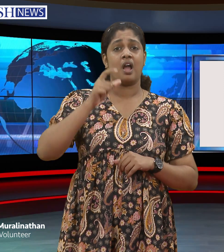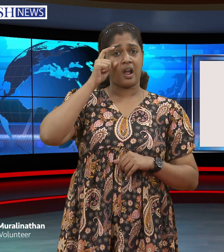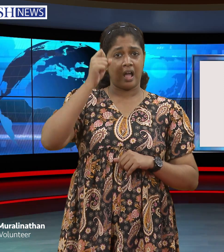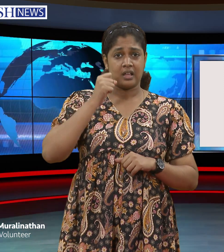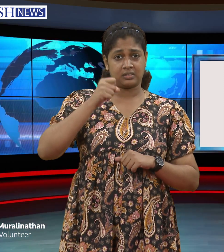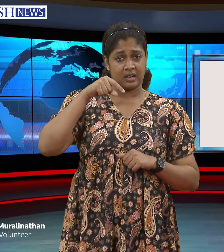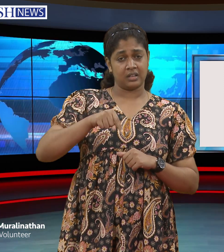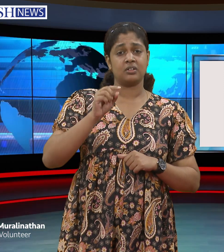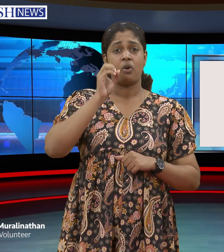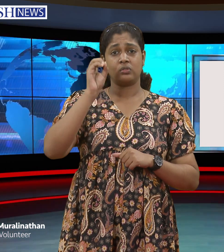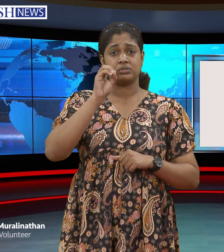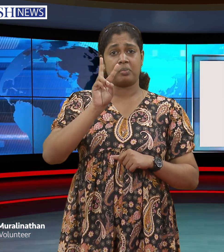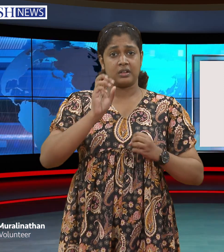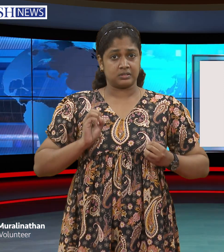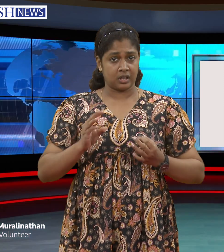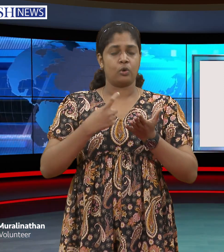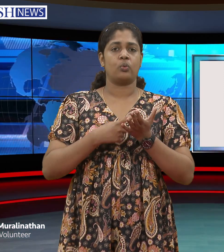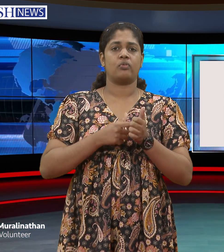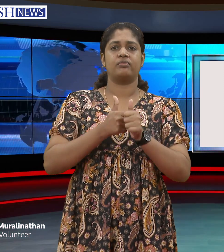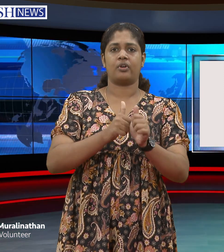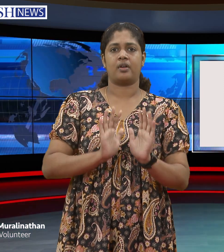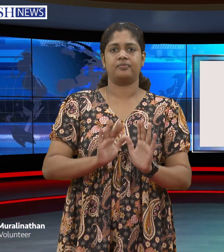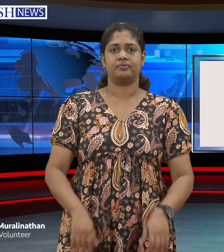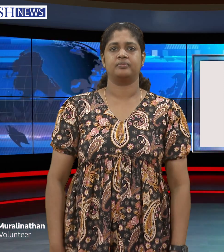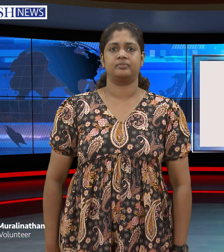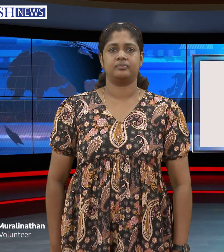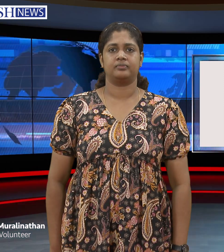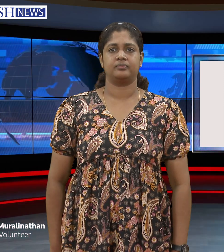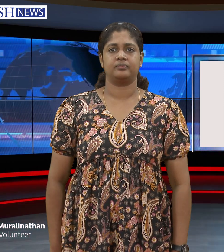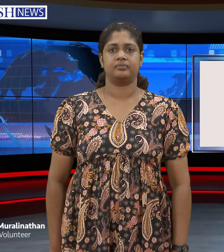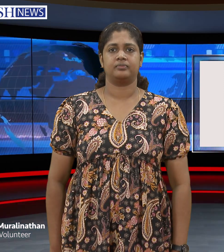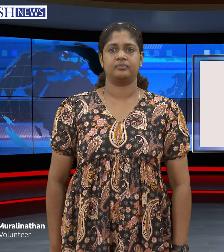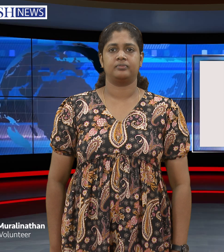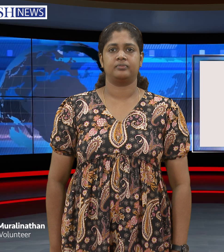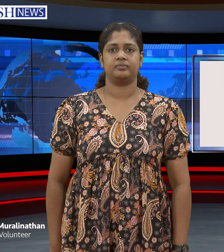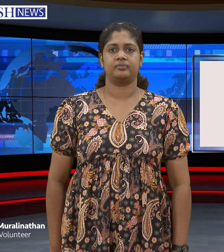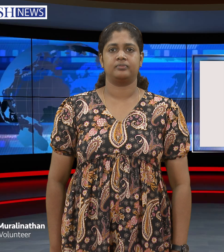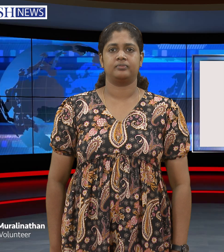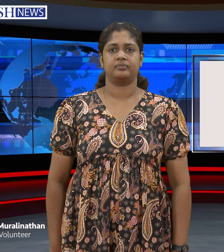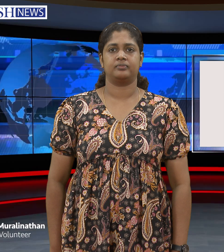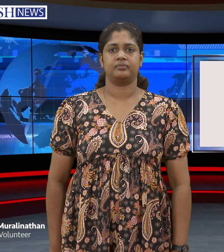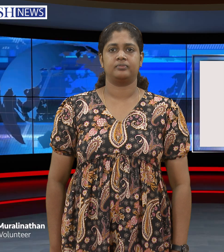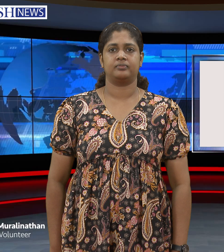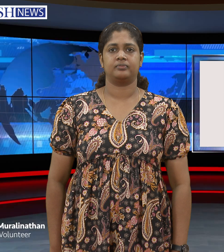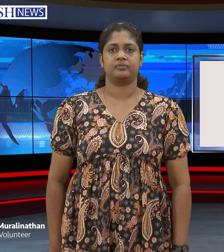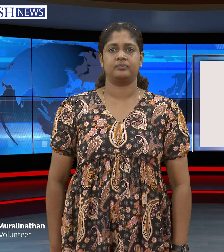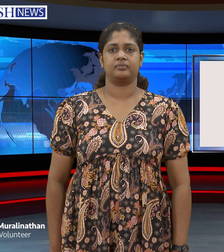official functions hosted by government agencies. Irresponsible disposal of plastic waste posed a serious threat to